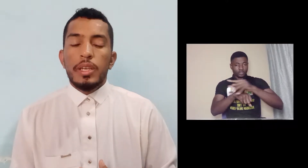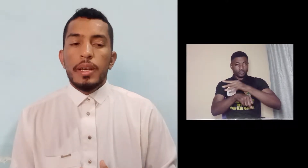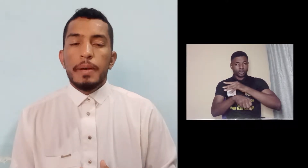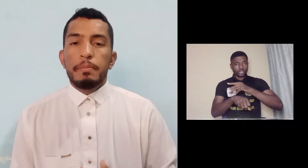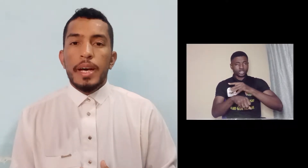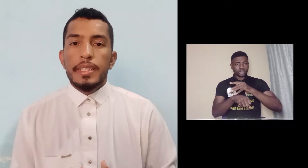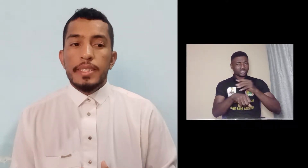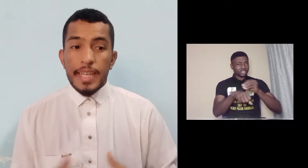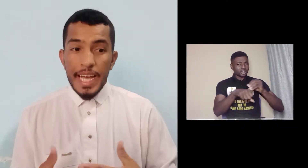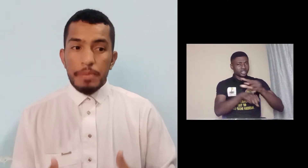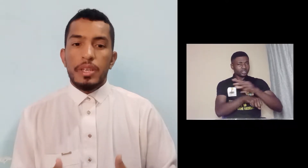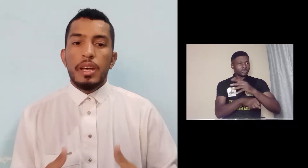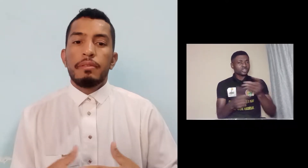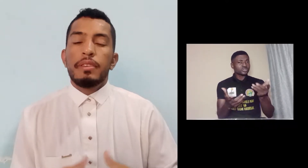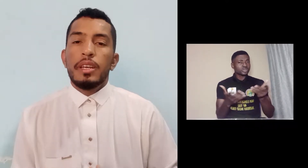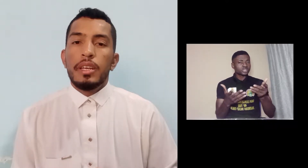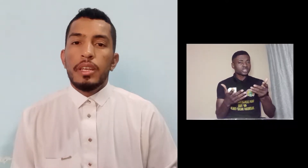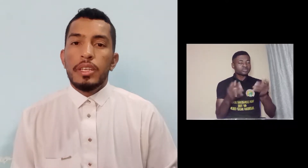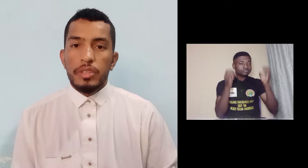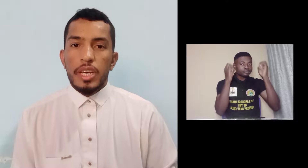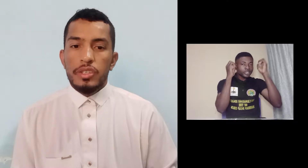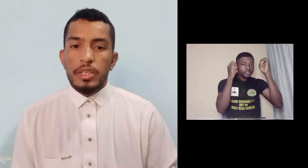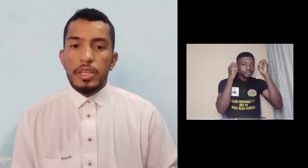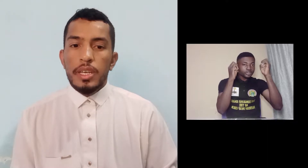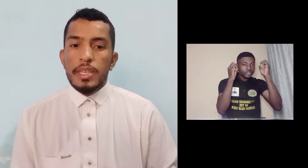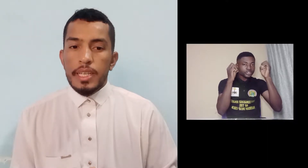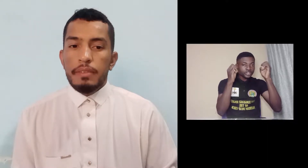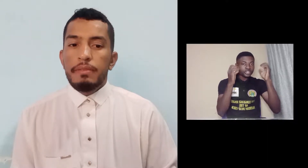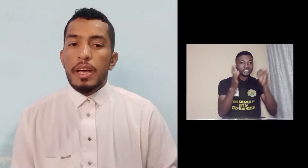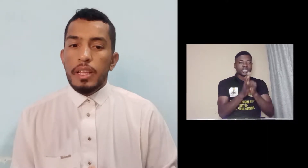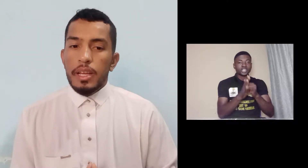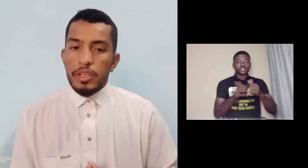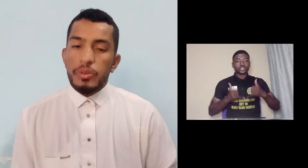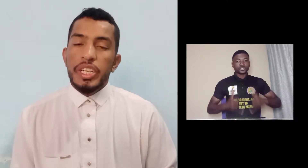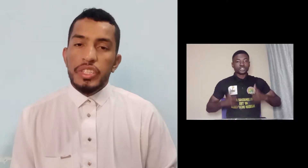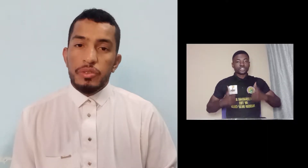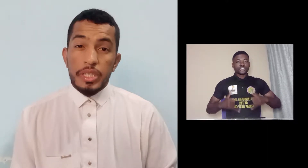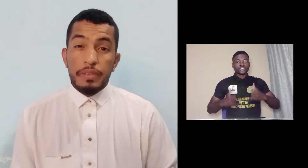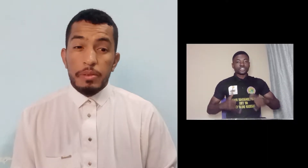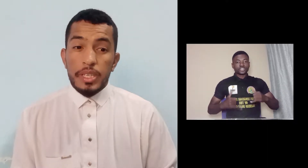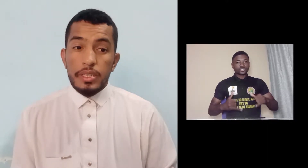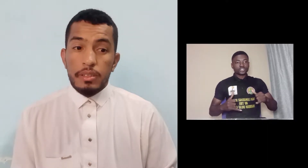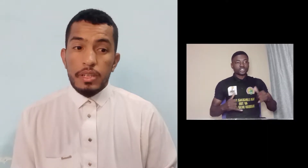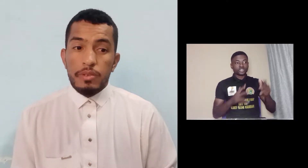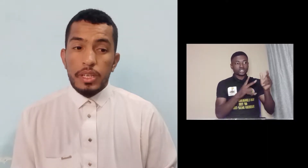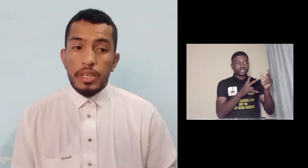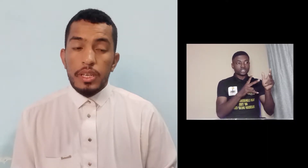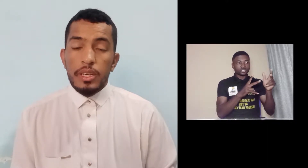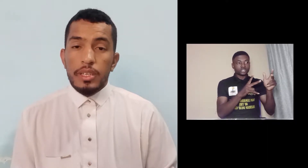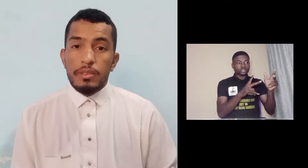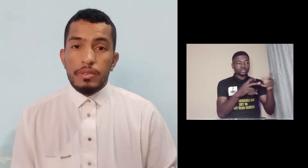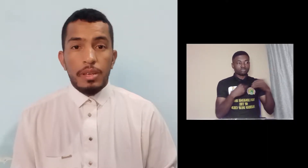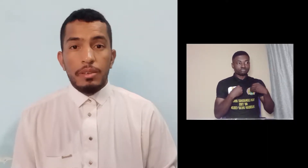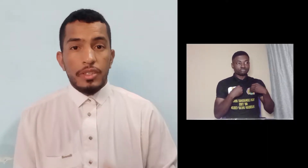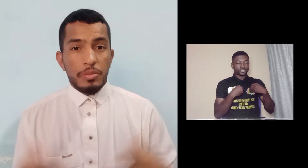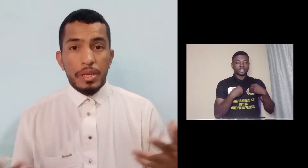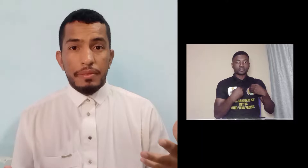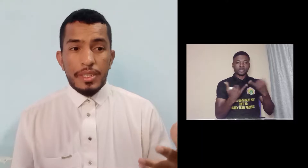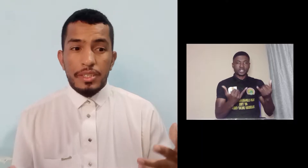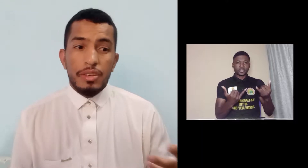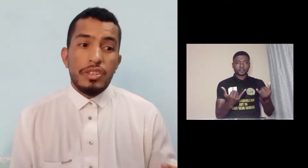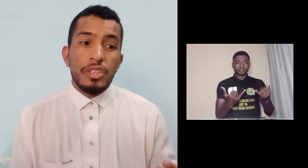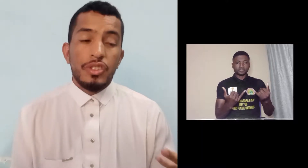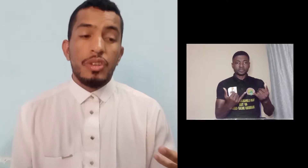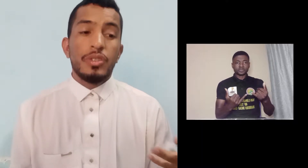also by the types of education deaf Algerians receive nowadays in the country. So it is believed